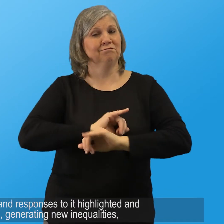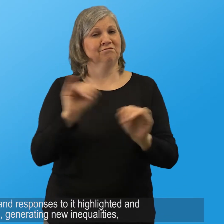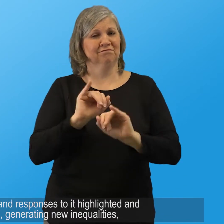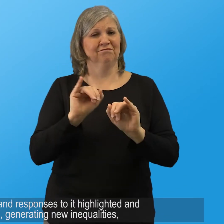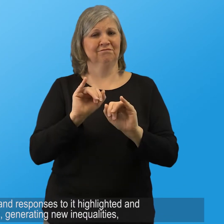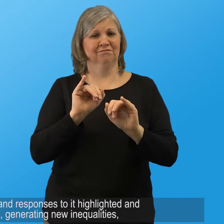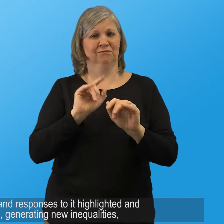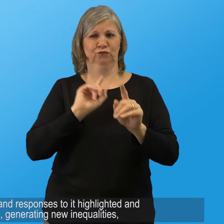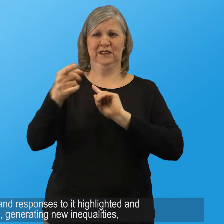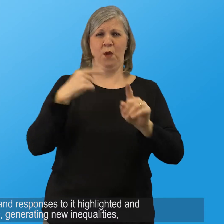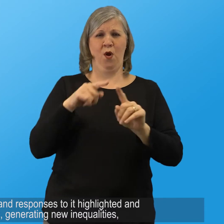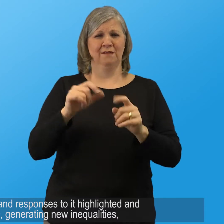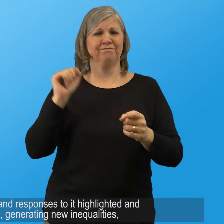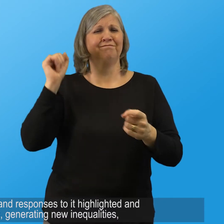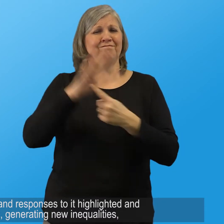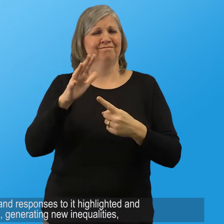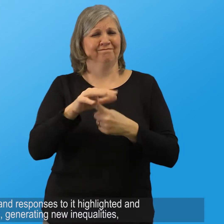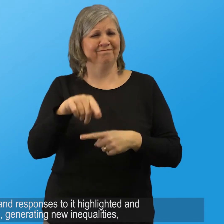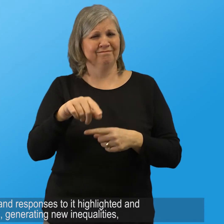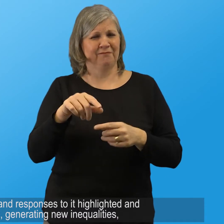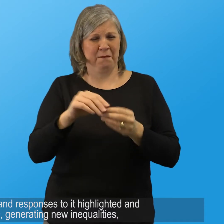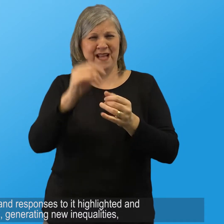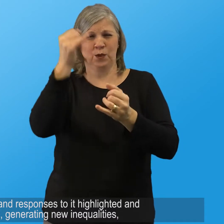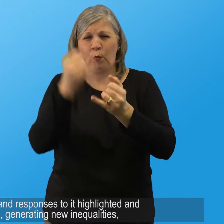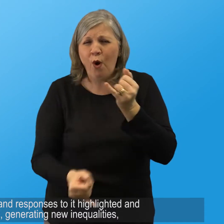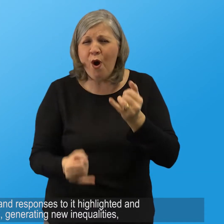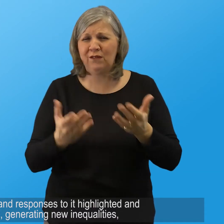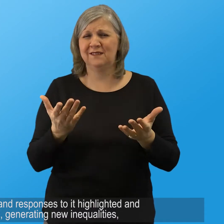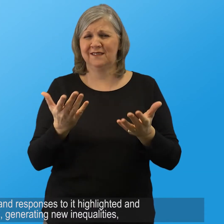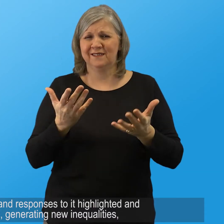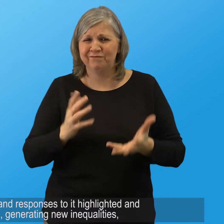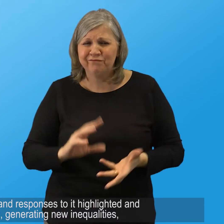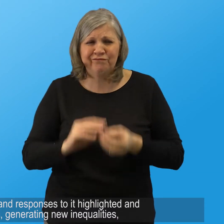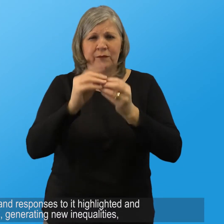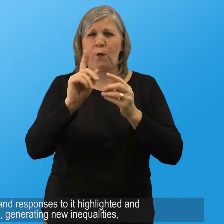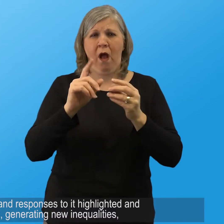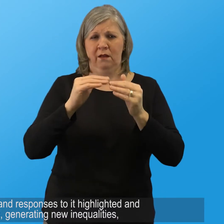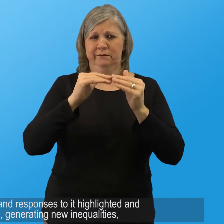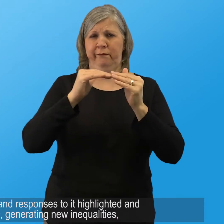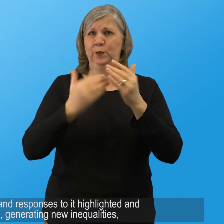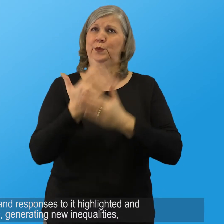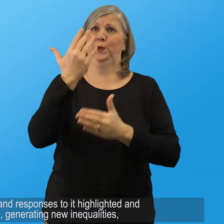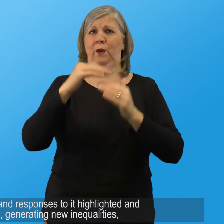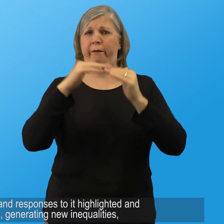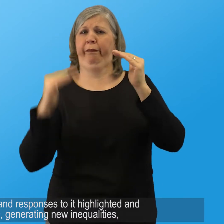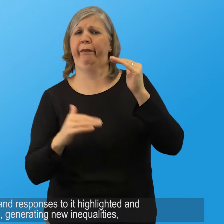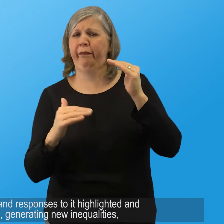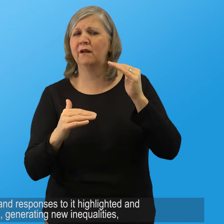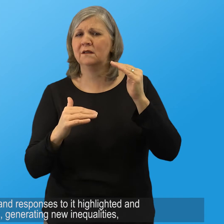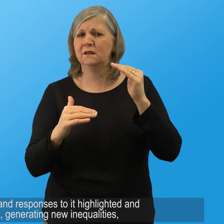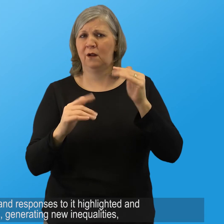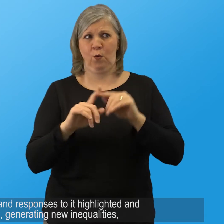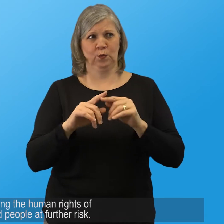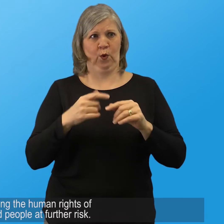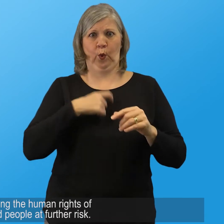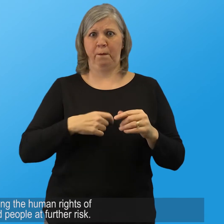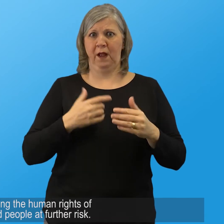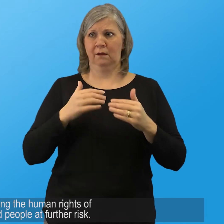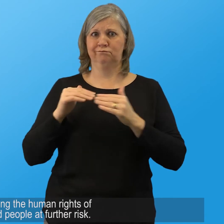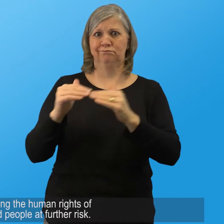The COVID-19 crisis and responses to it highlighted and aggravated this, generating new inequalities and putting the